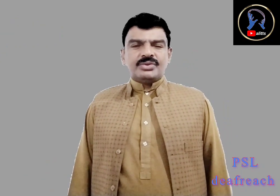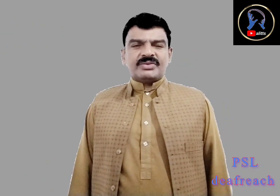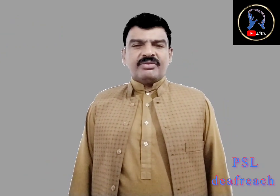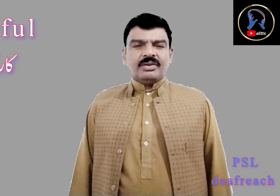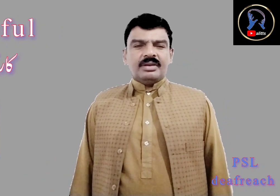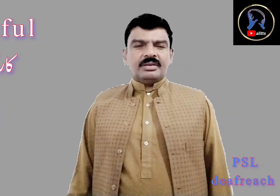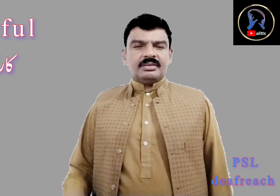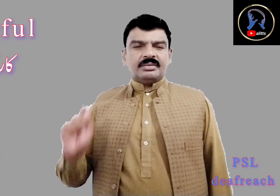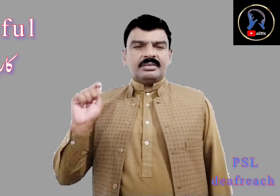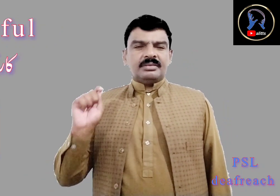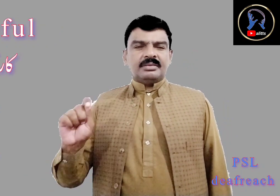useful,